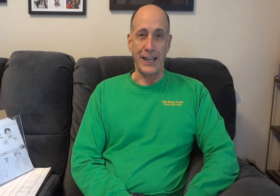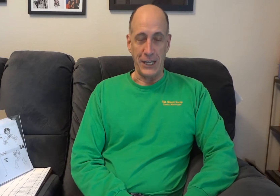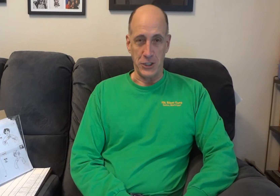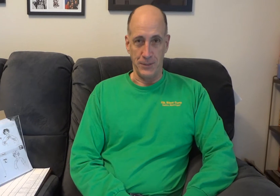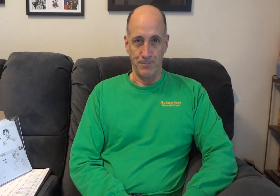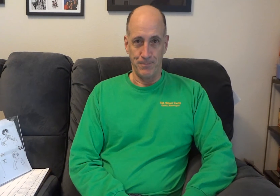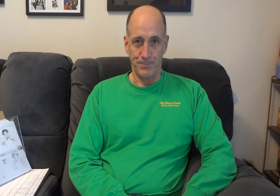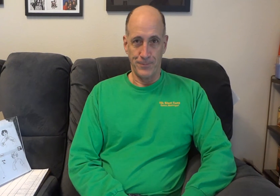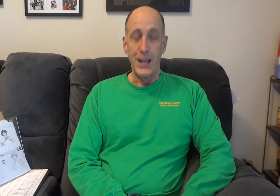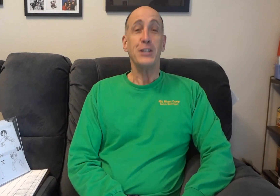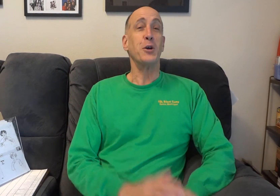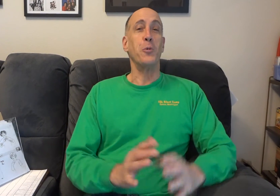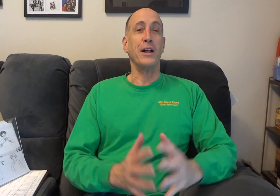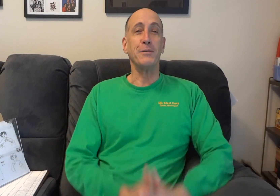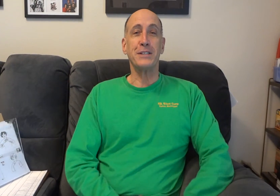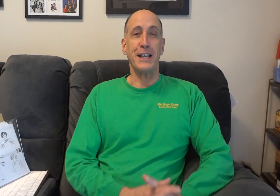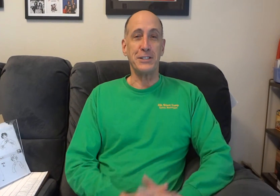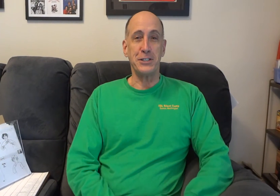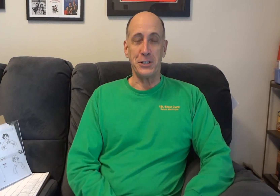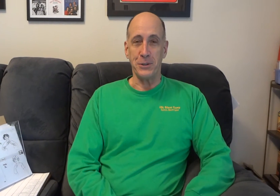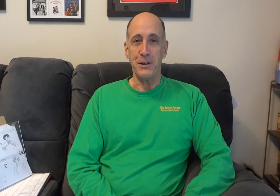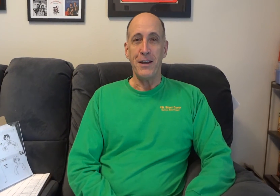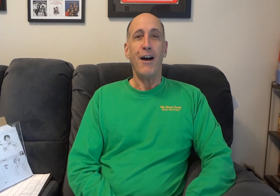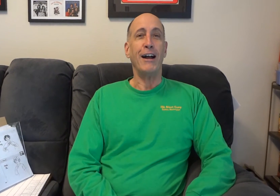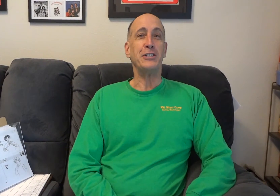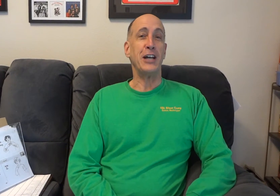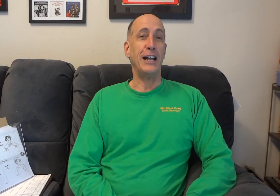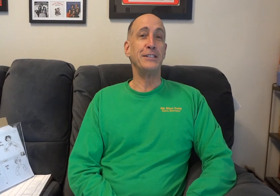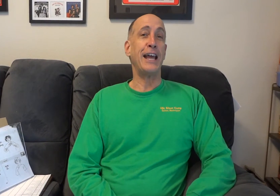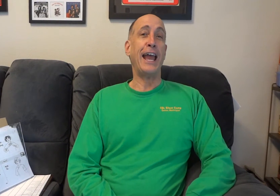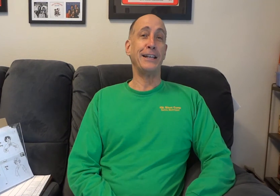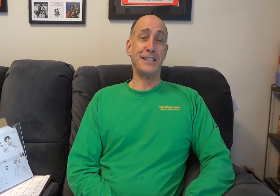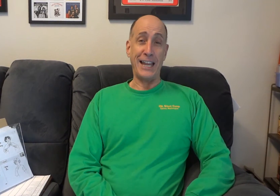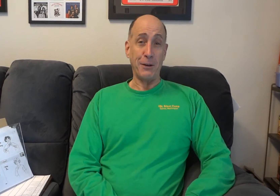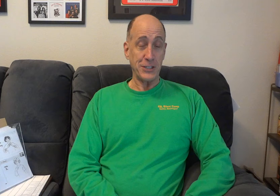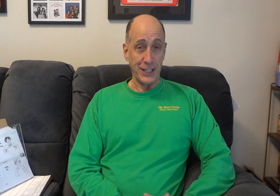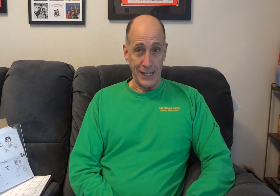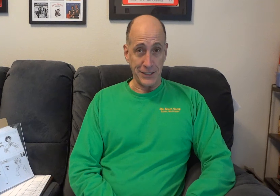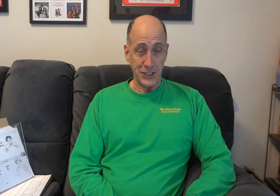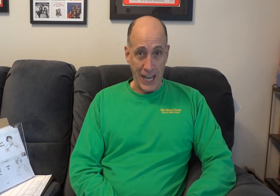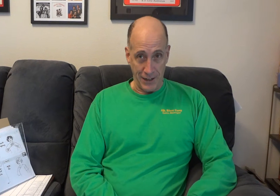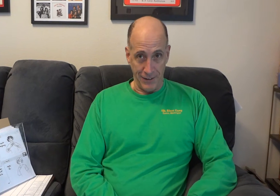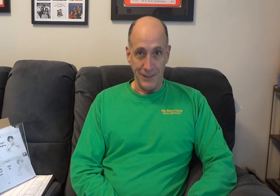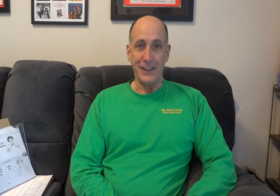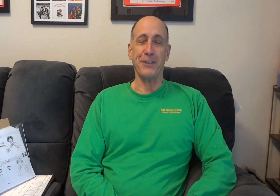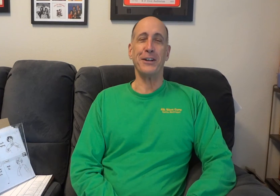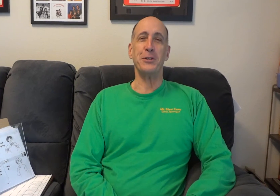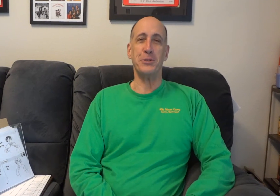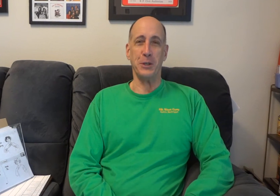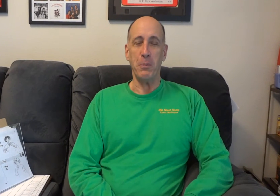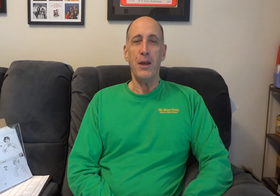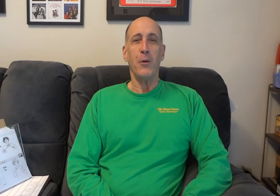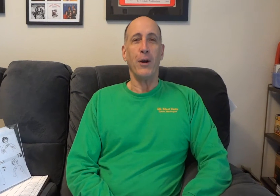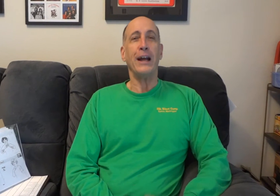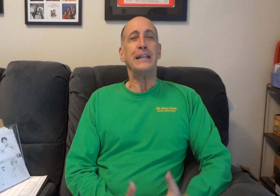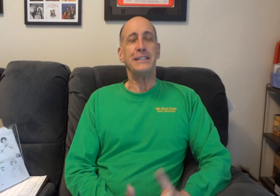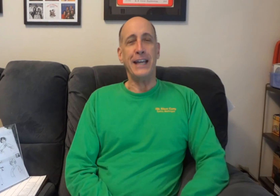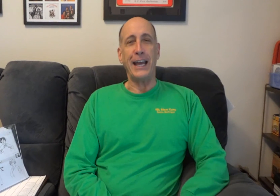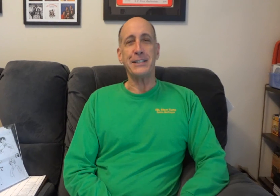vacation. So welcome to Lesson 2 on John's Sign Language Class channel here on YouTube, where today it's